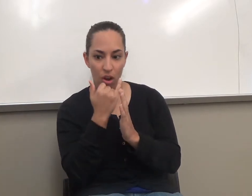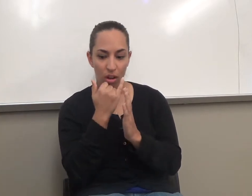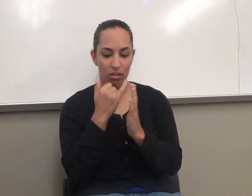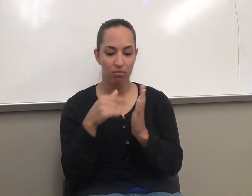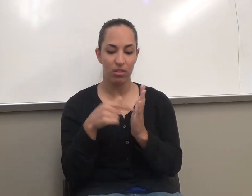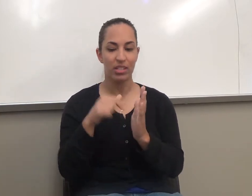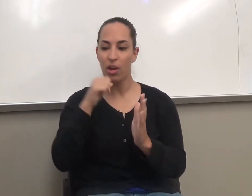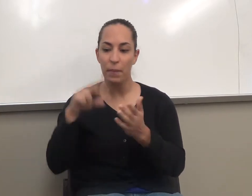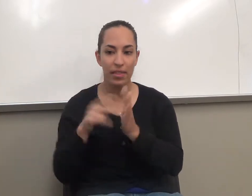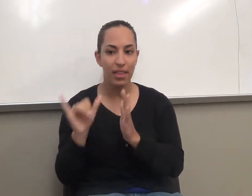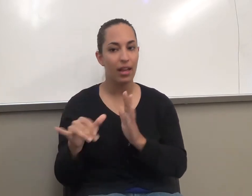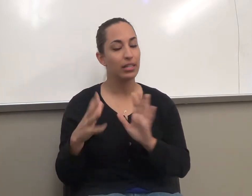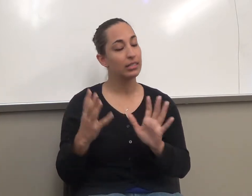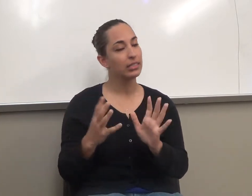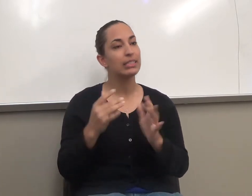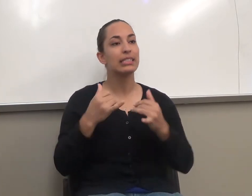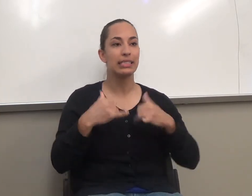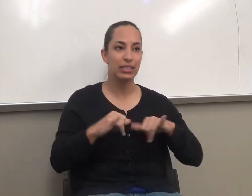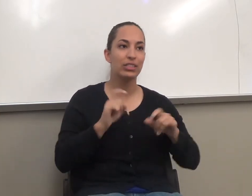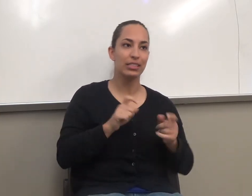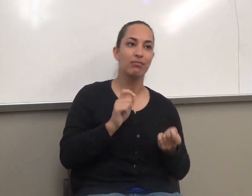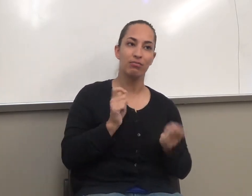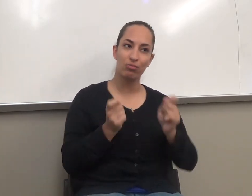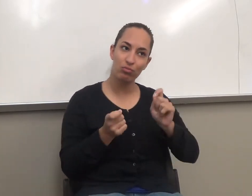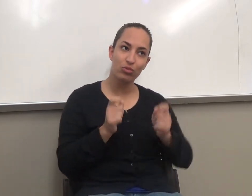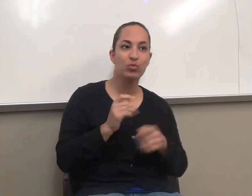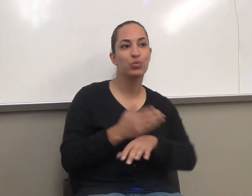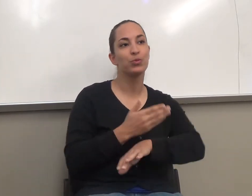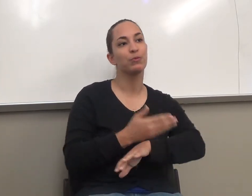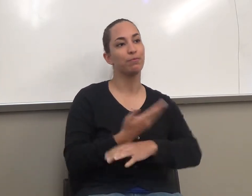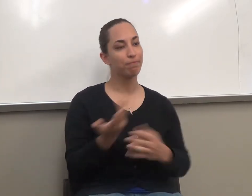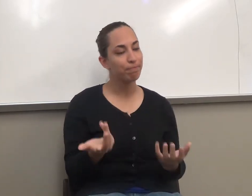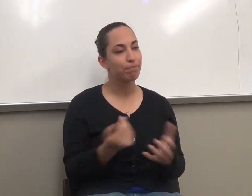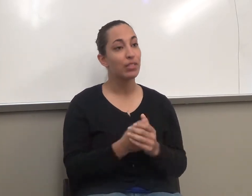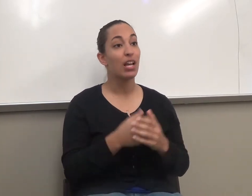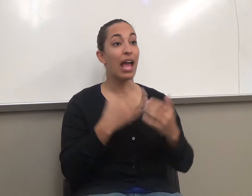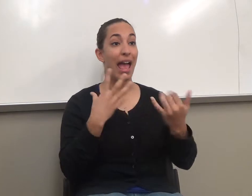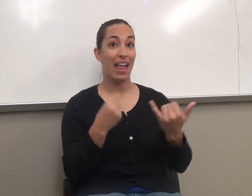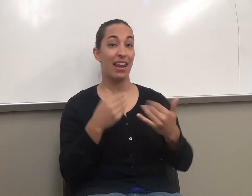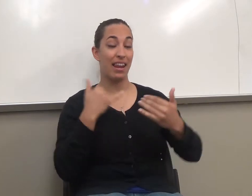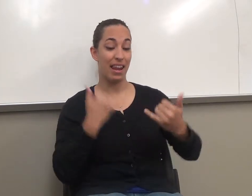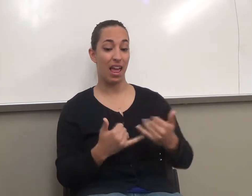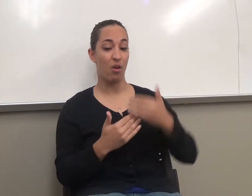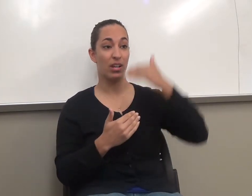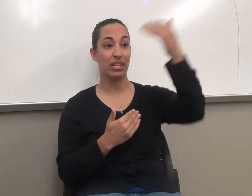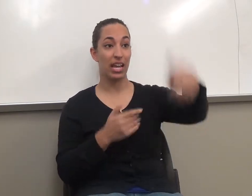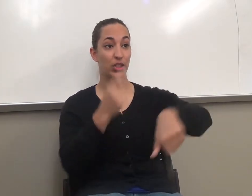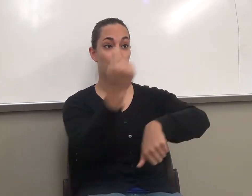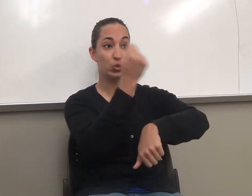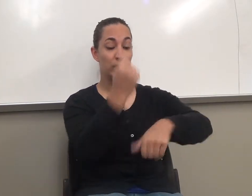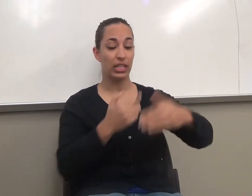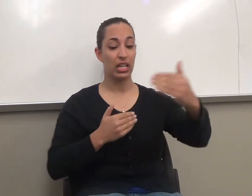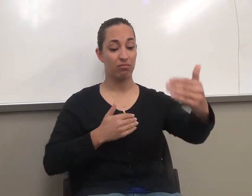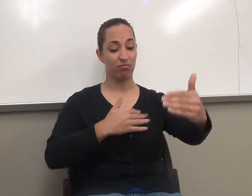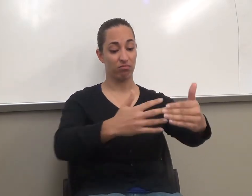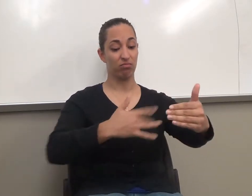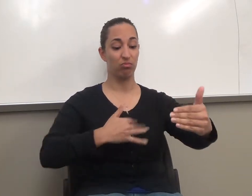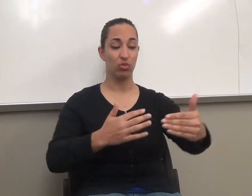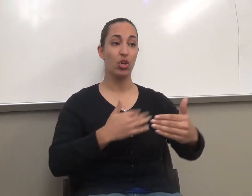will probably want to have at least one other review of your paper. Ideally, what